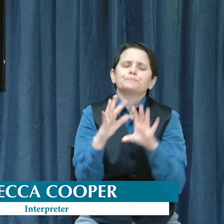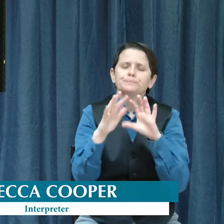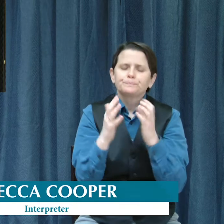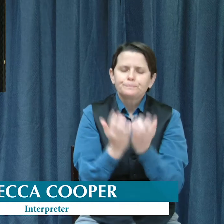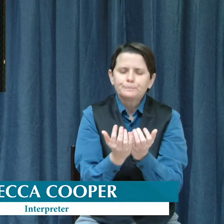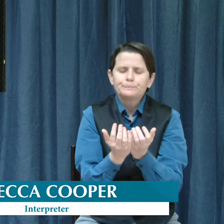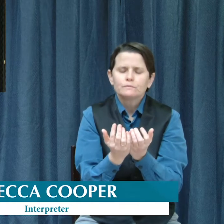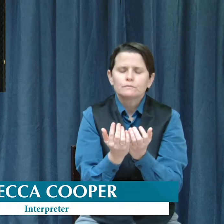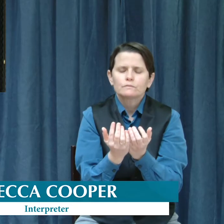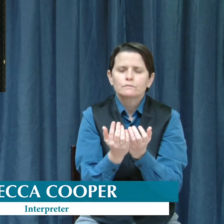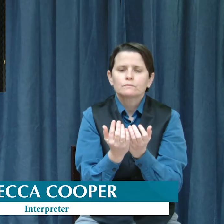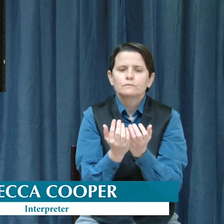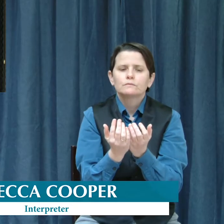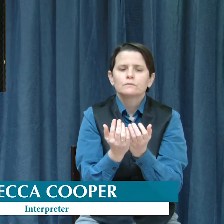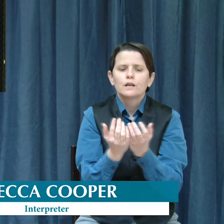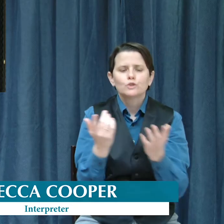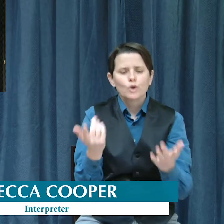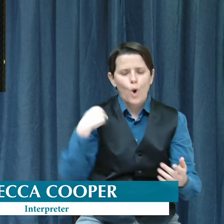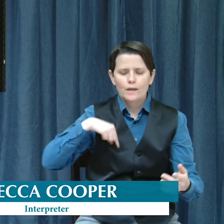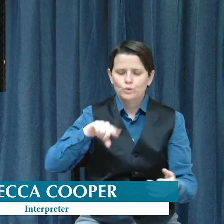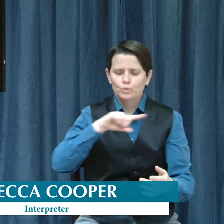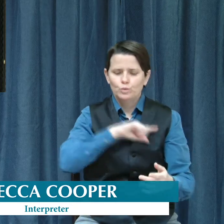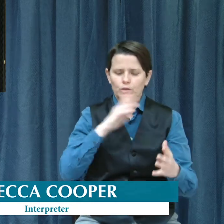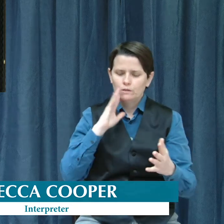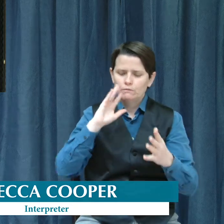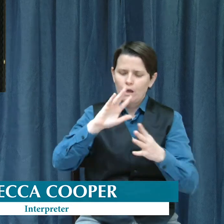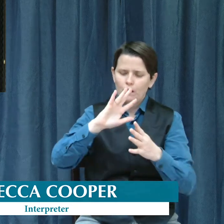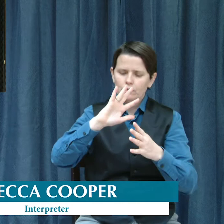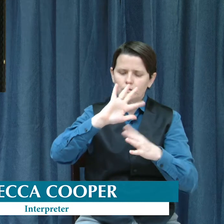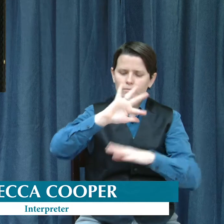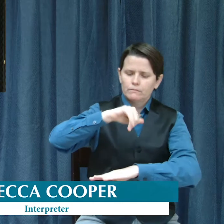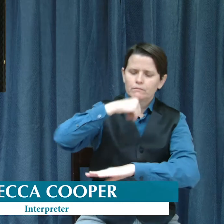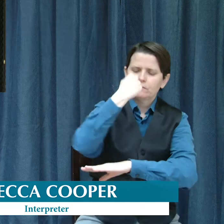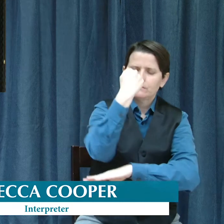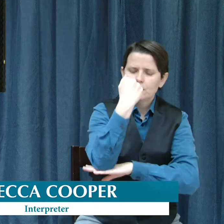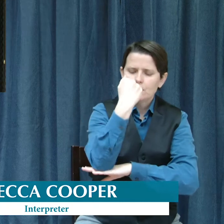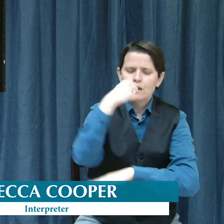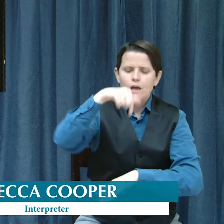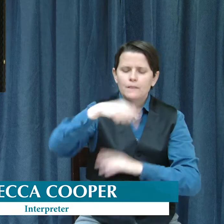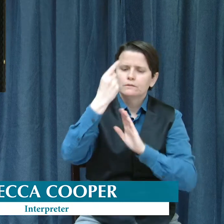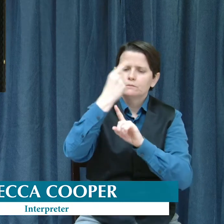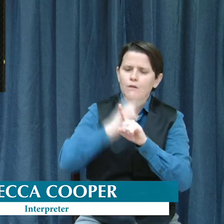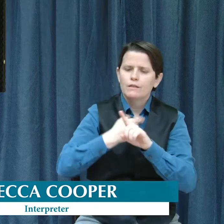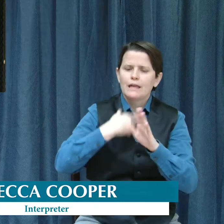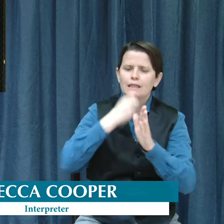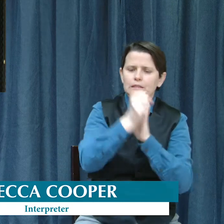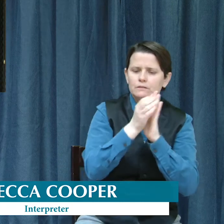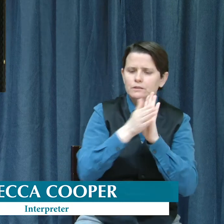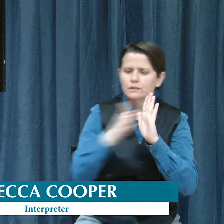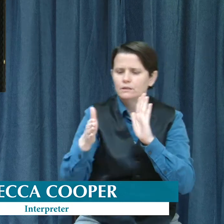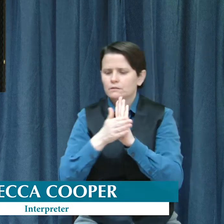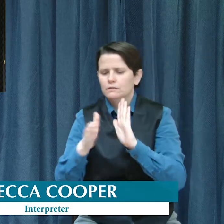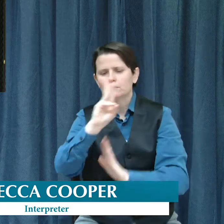this month, as we stand in the season for nonviolence, what is it that